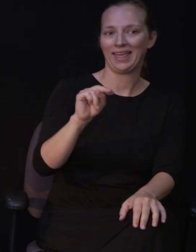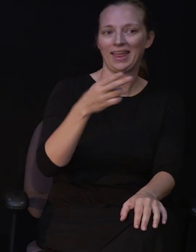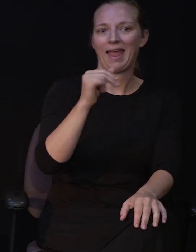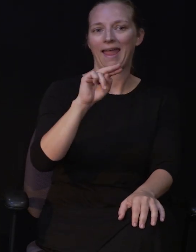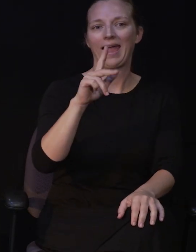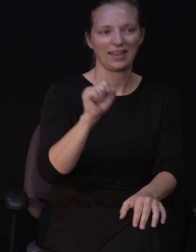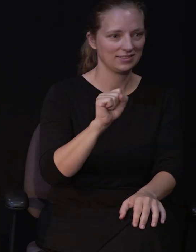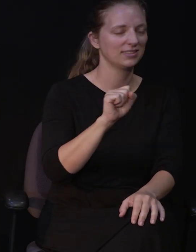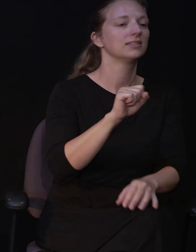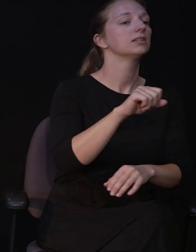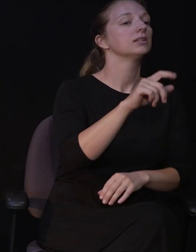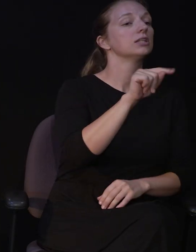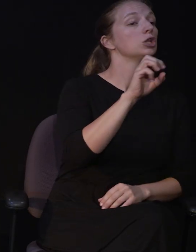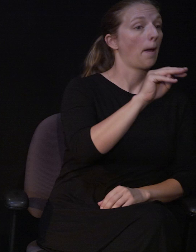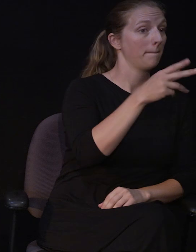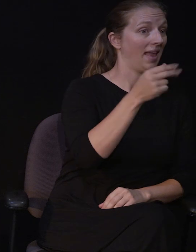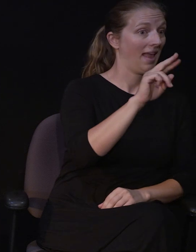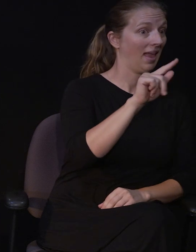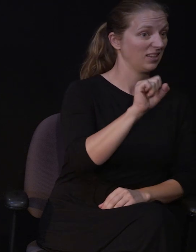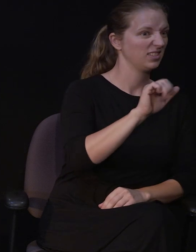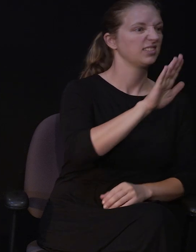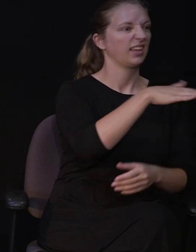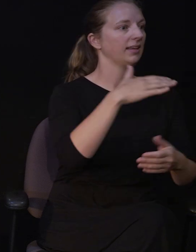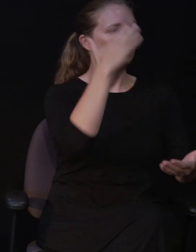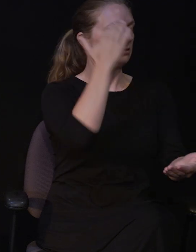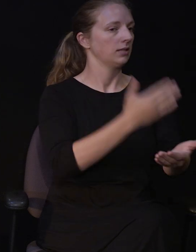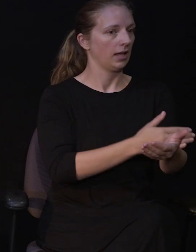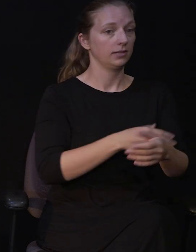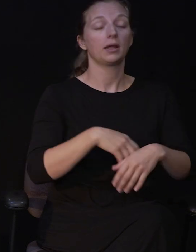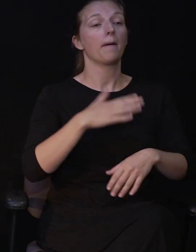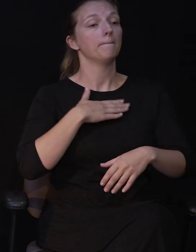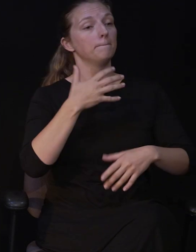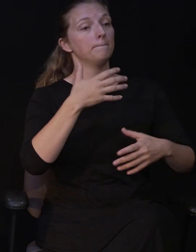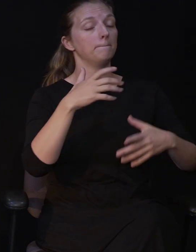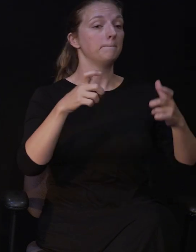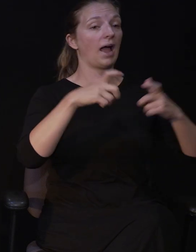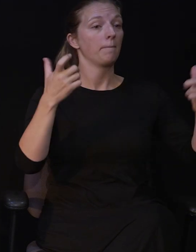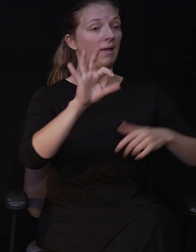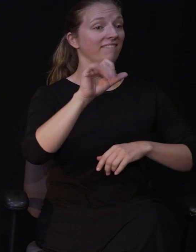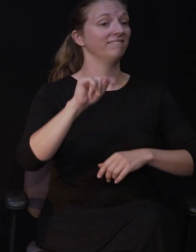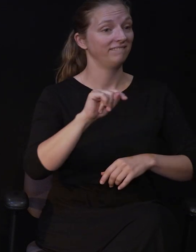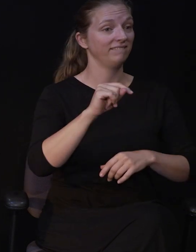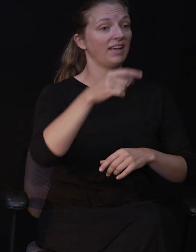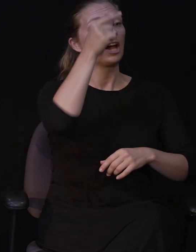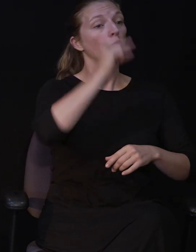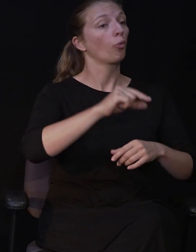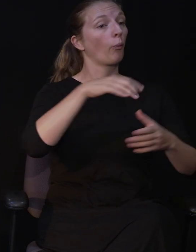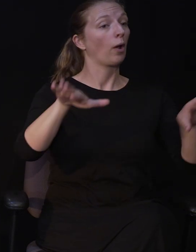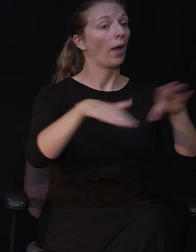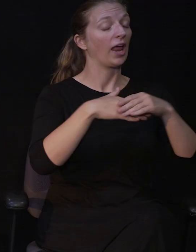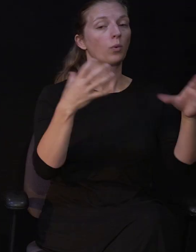son. That night of the People's Choice, My Big Fat Greek Wedding was winning everything. So